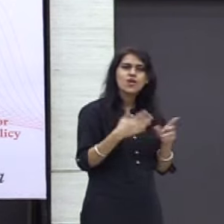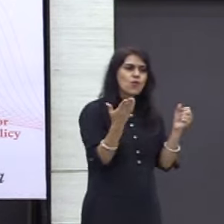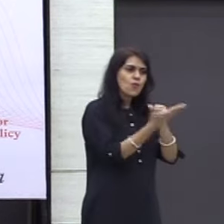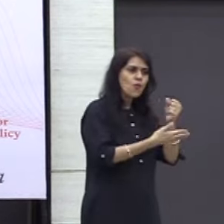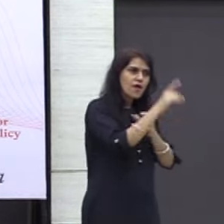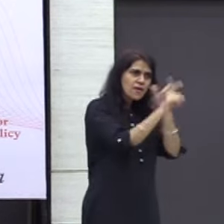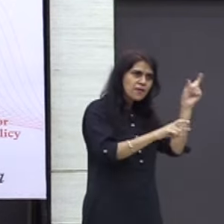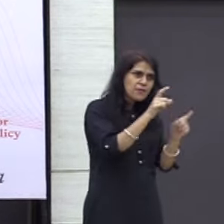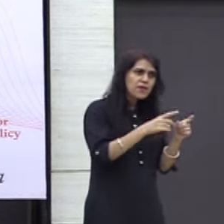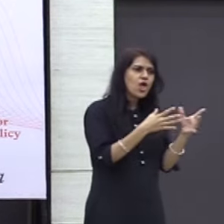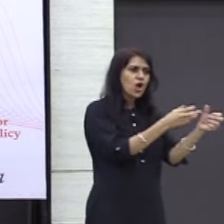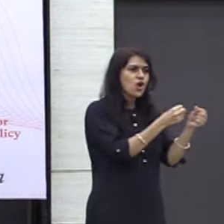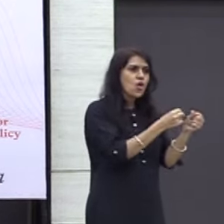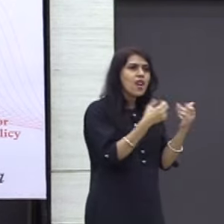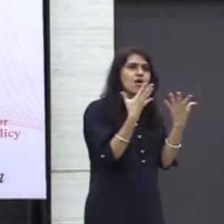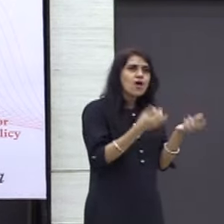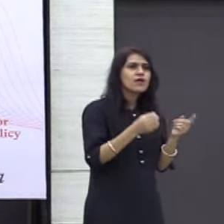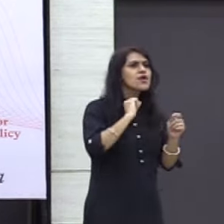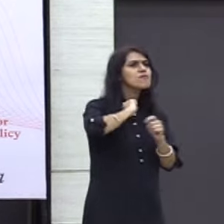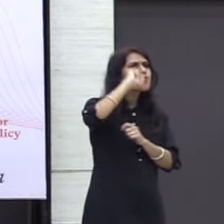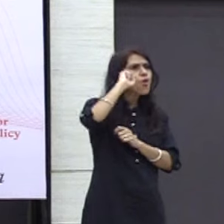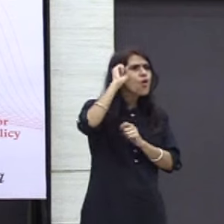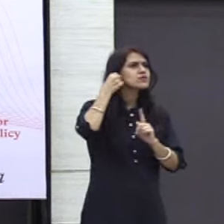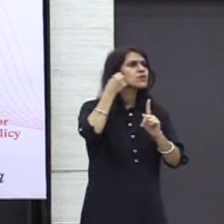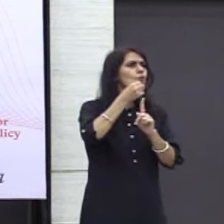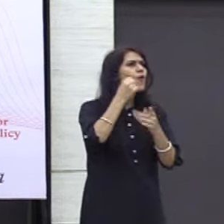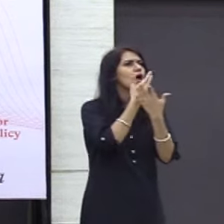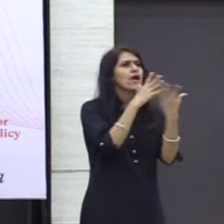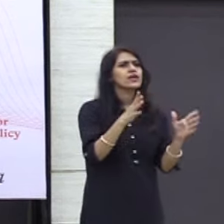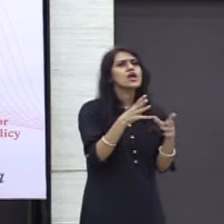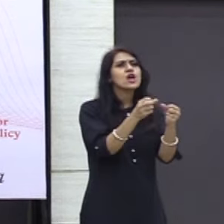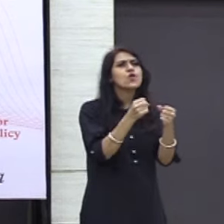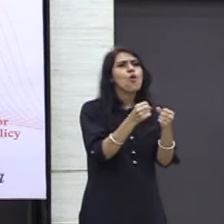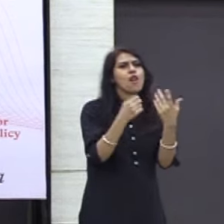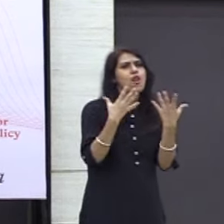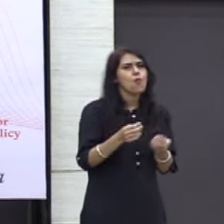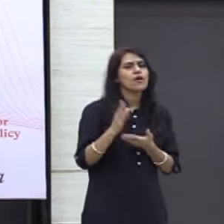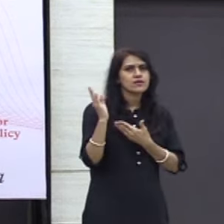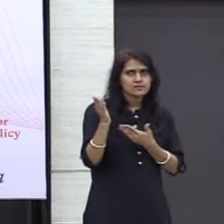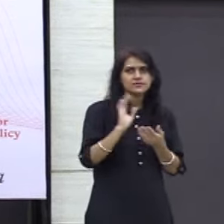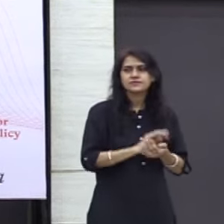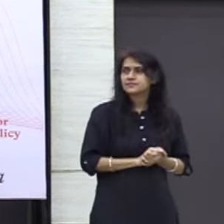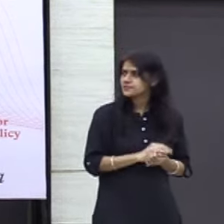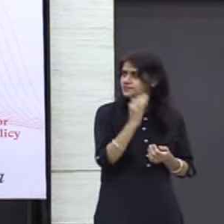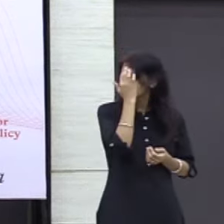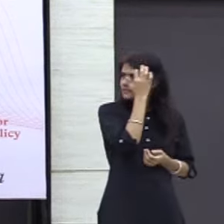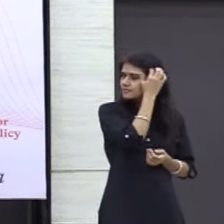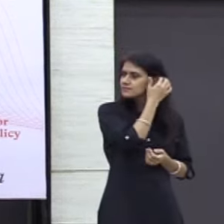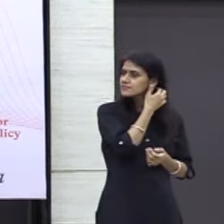kisans, all forms of protest. Right? You think the UAPA wasn't good enough for that? No, this is the other